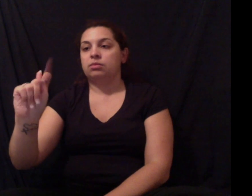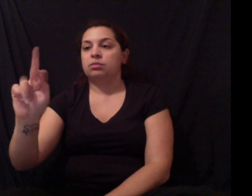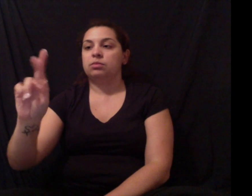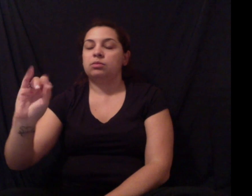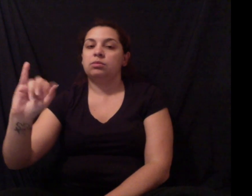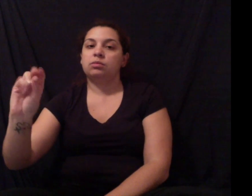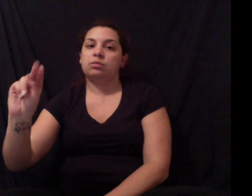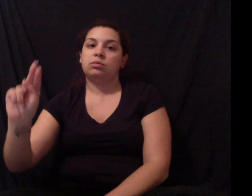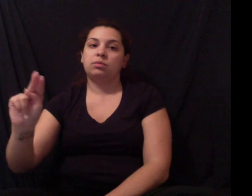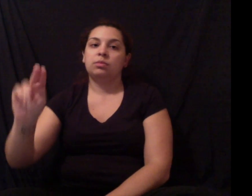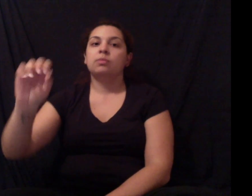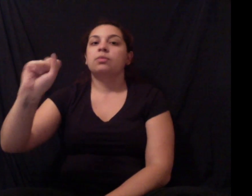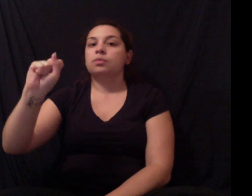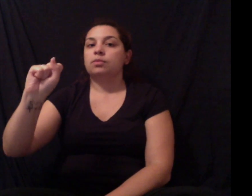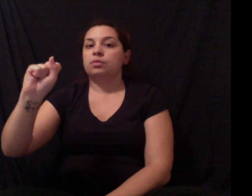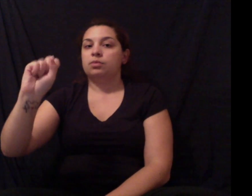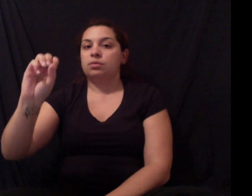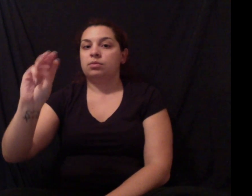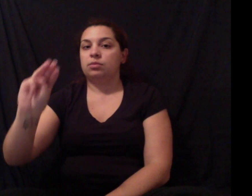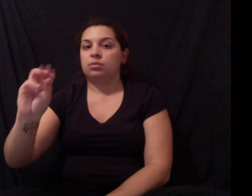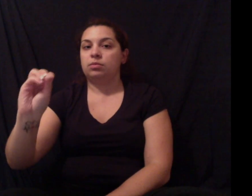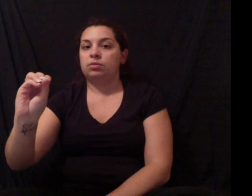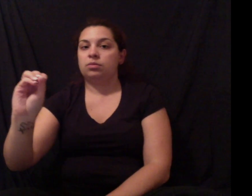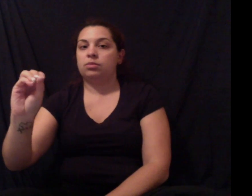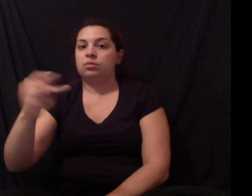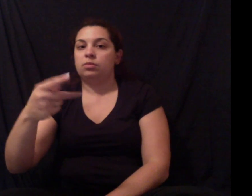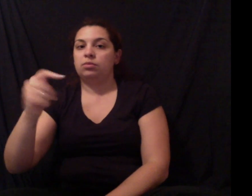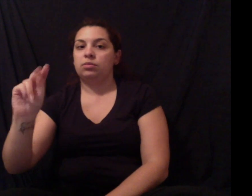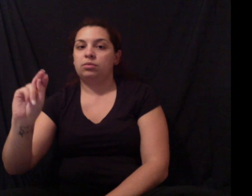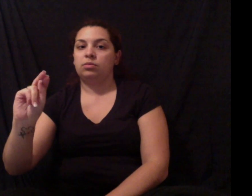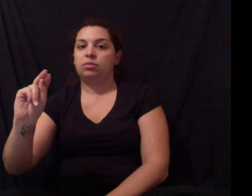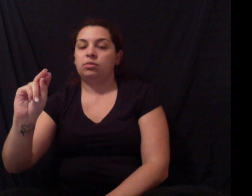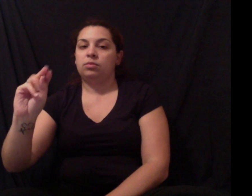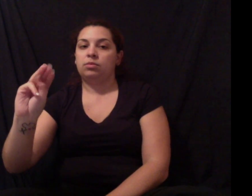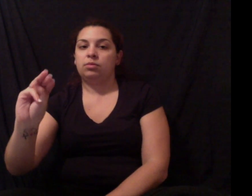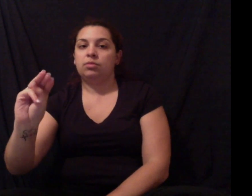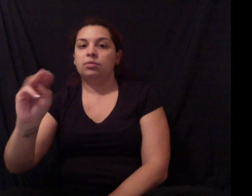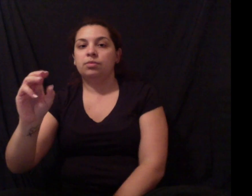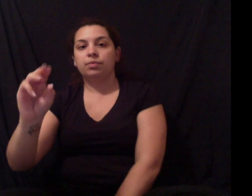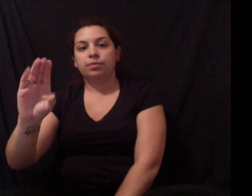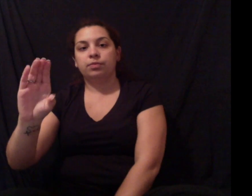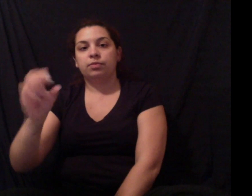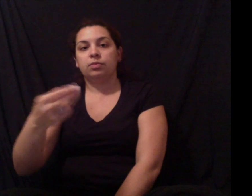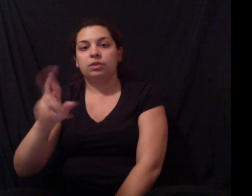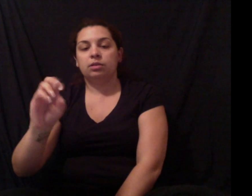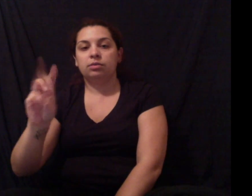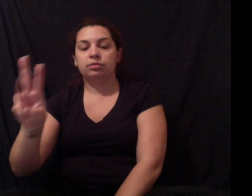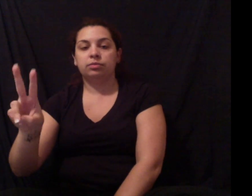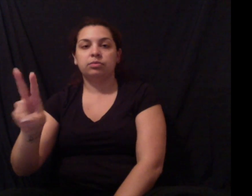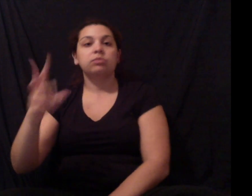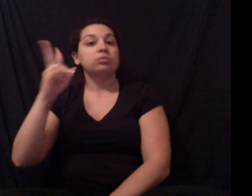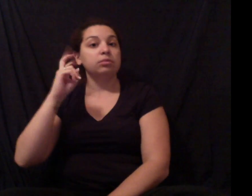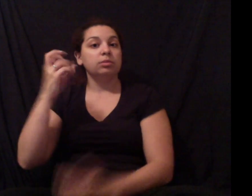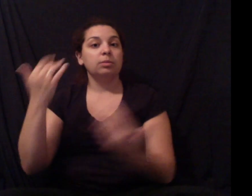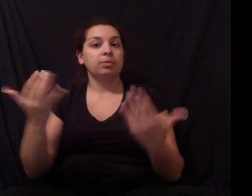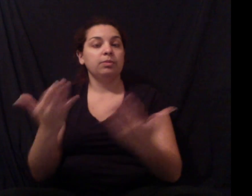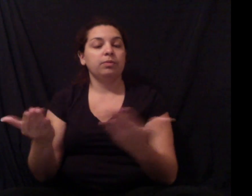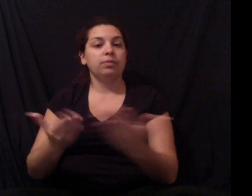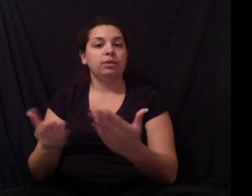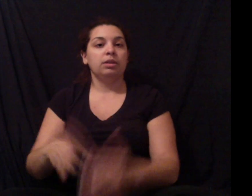patreon.com/smoothmcgroove, spelled the same way. In this episode, we featured Smooth's rendition of Song of Storms, Guile's theme song, and Dire Dire Docks. You